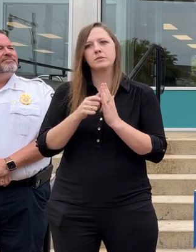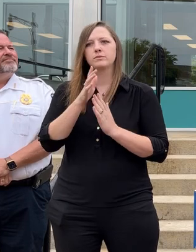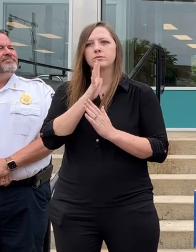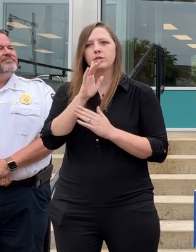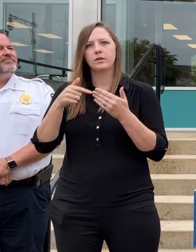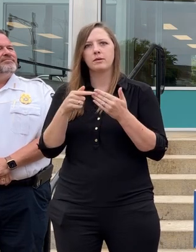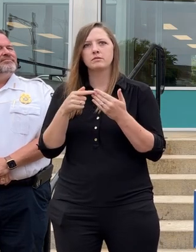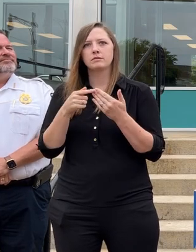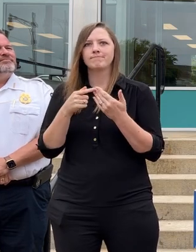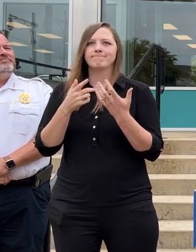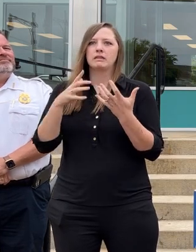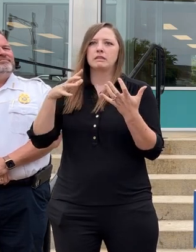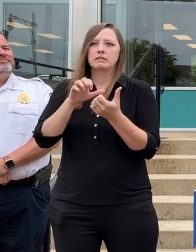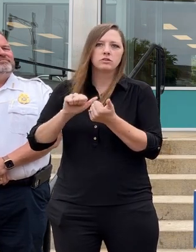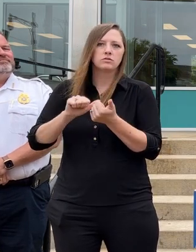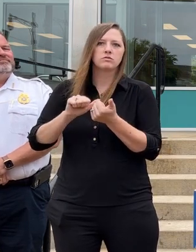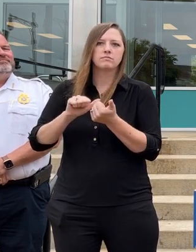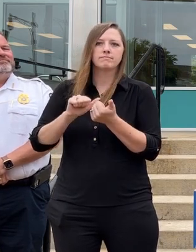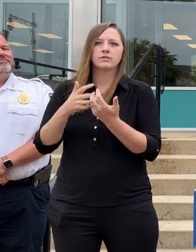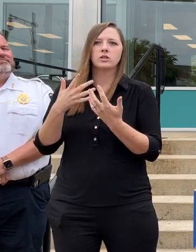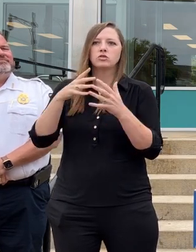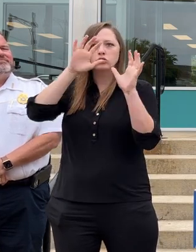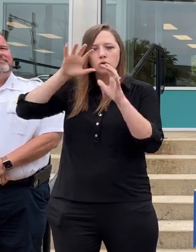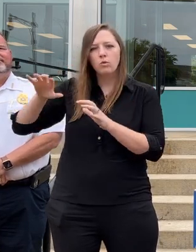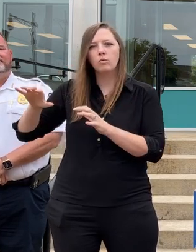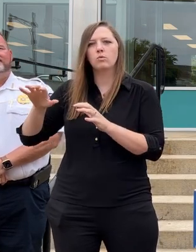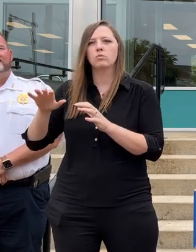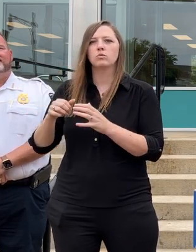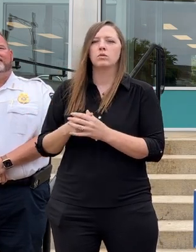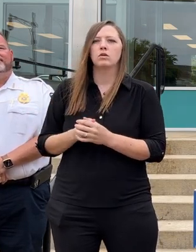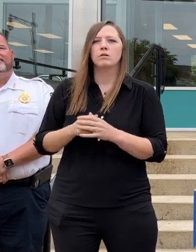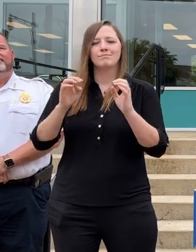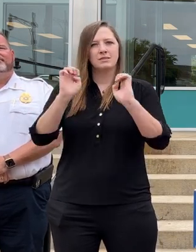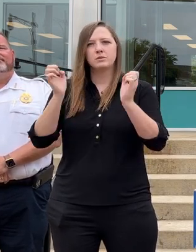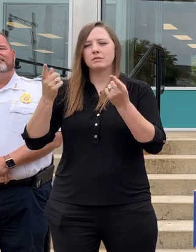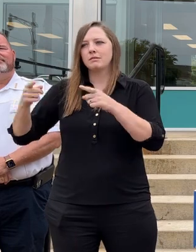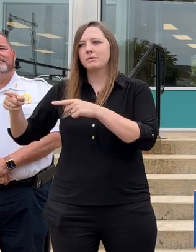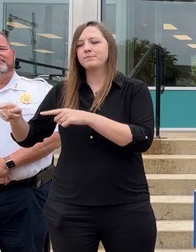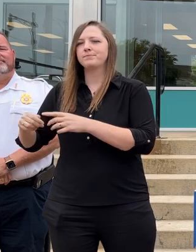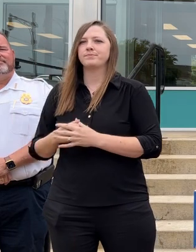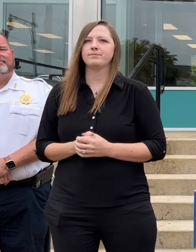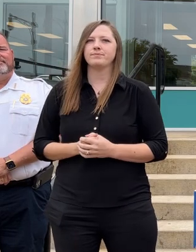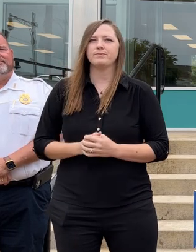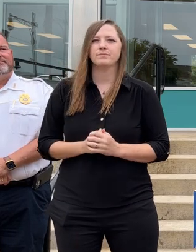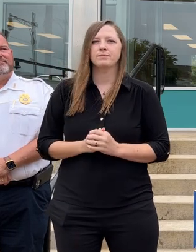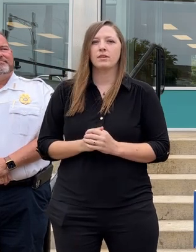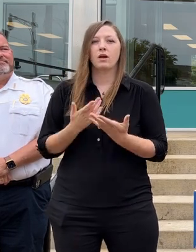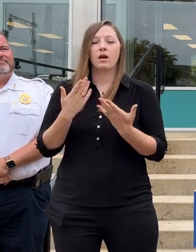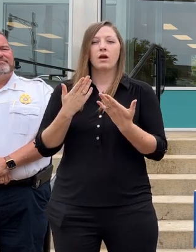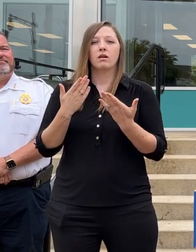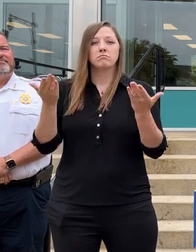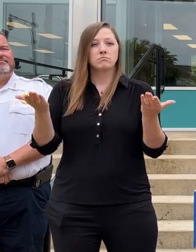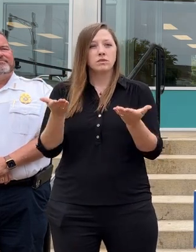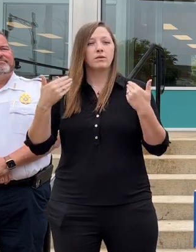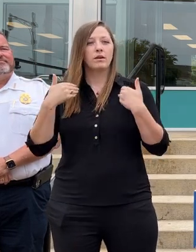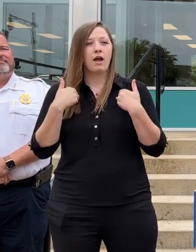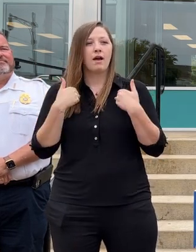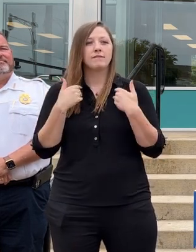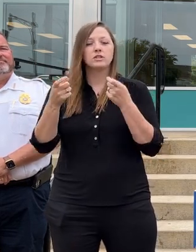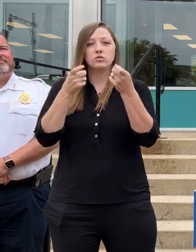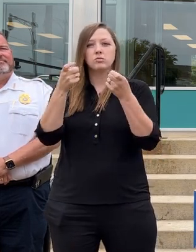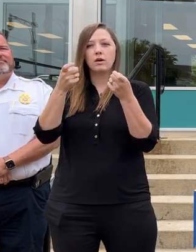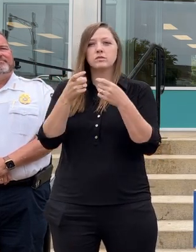about disasters, including snow emergencies. We're also joined by the Director of the Buffalo and Erie